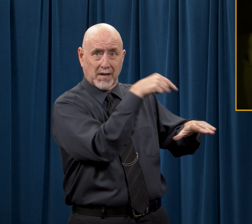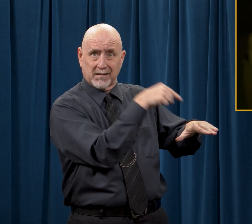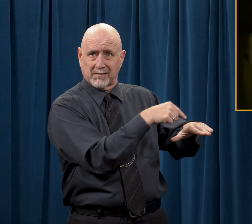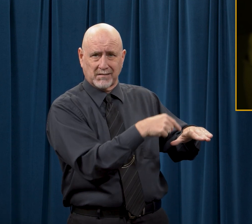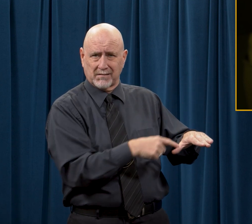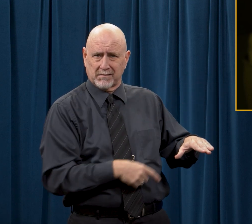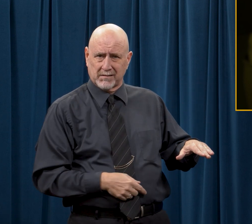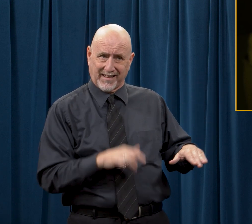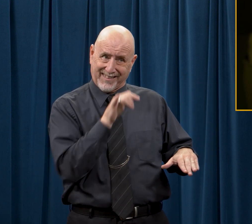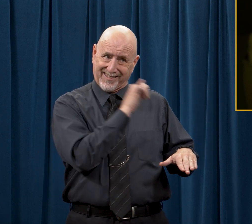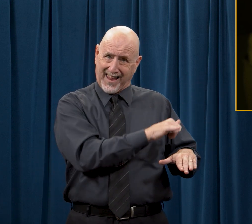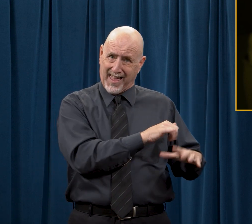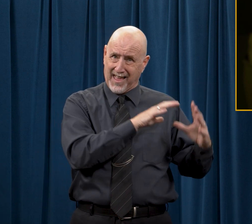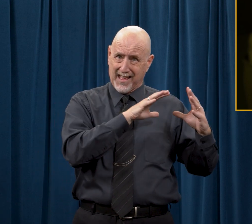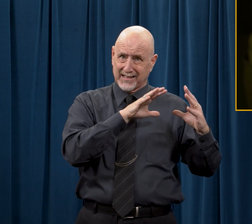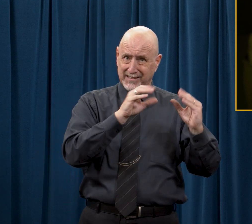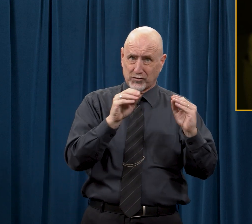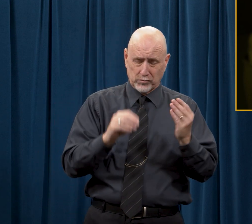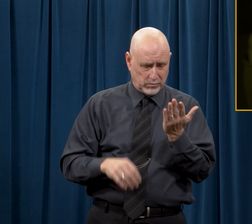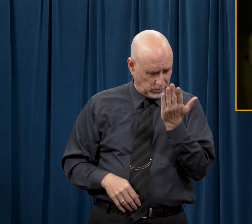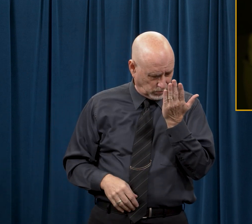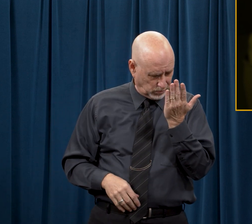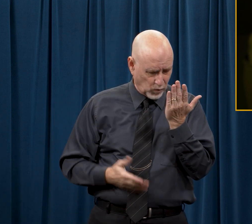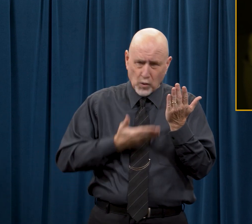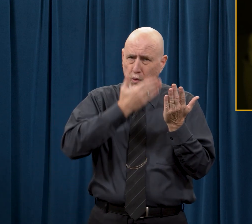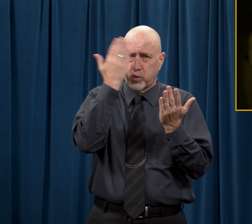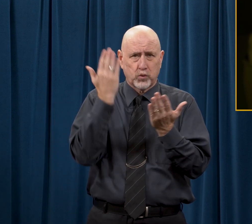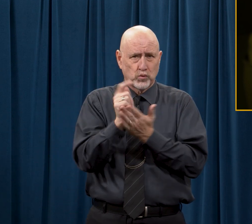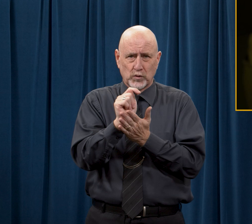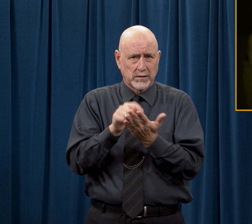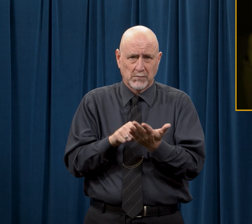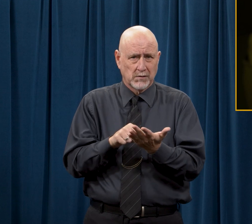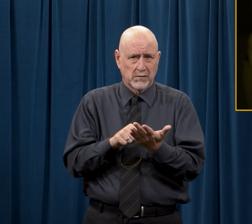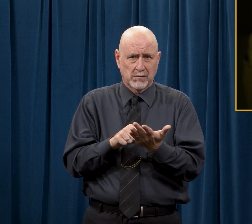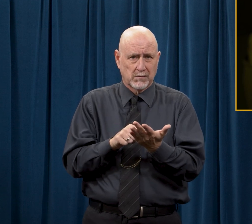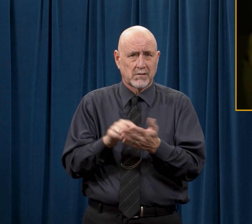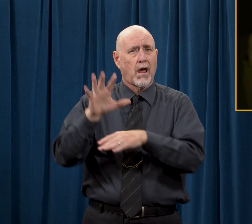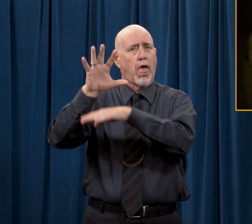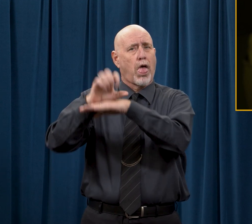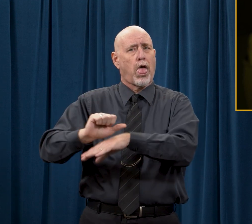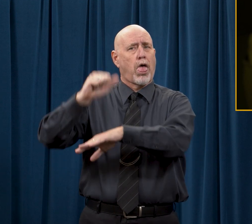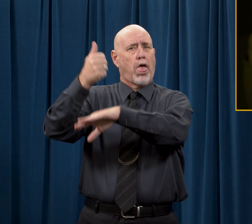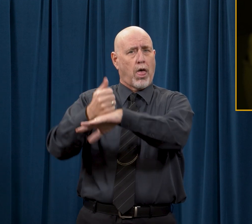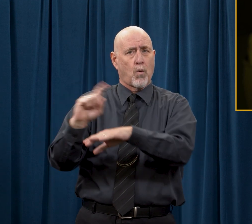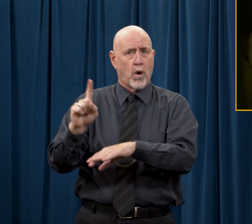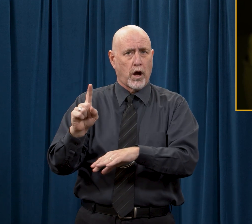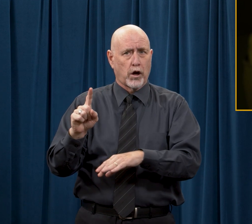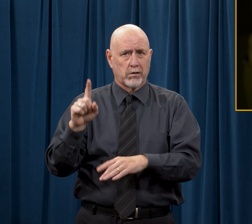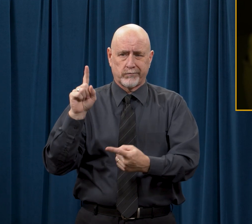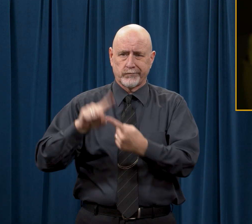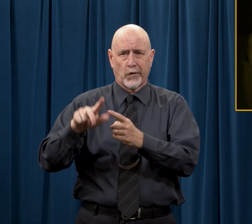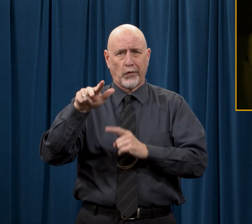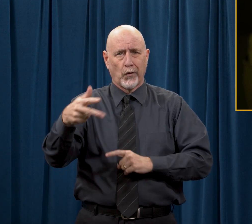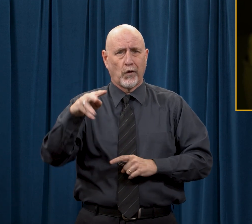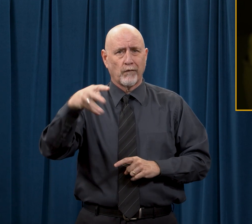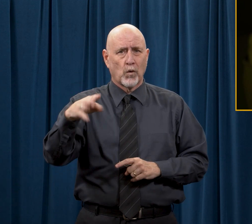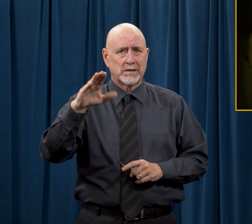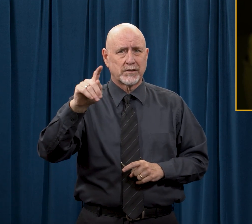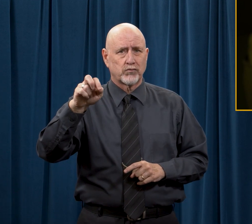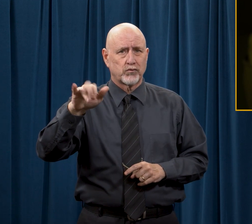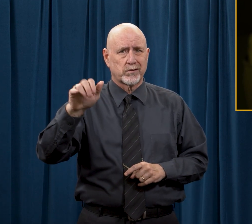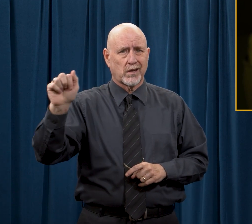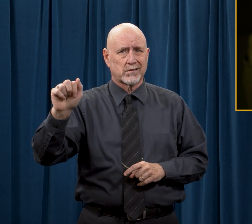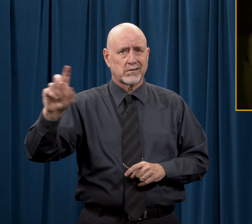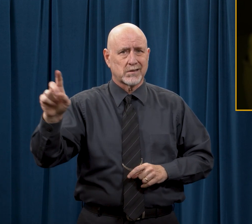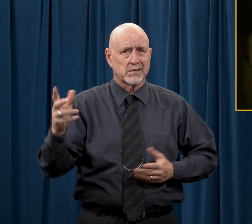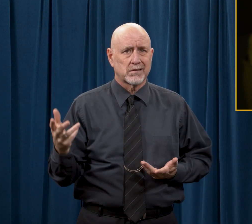being baptized. Well, this practice is not at all taught in the New Testament. It's a practice that did not begin until the